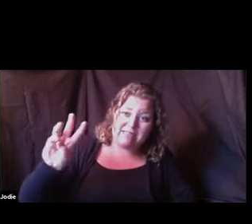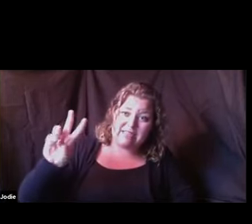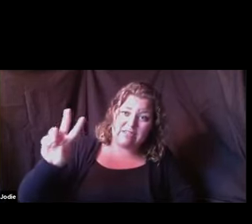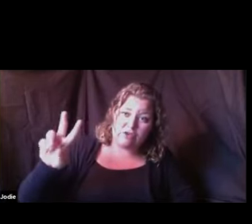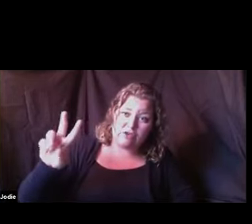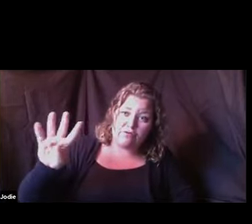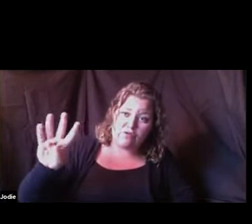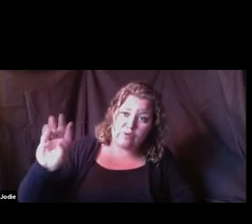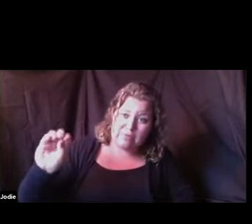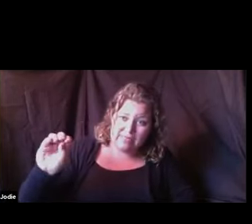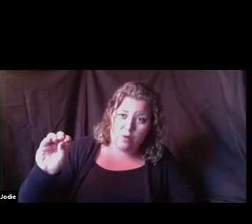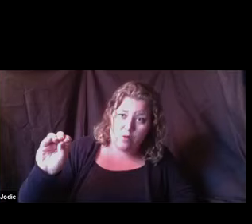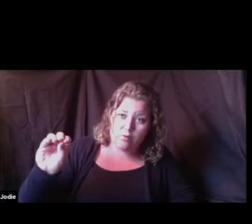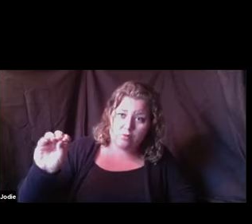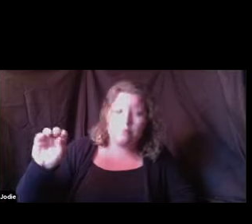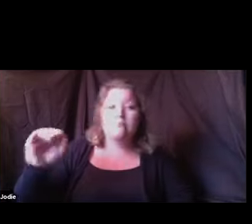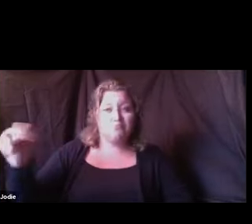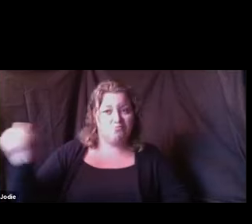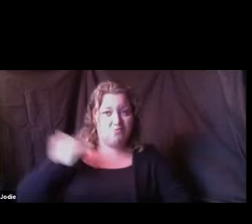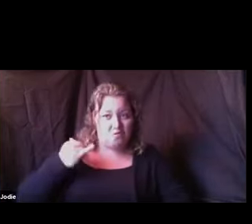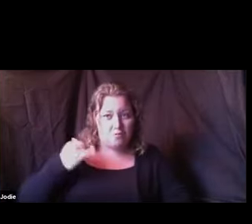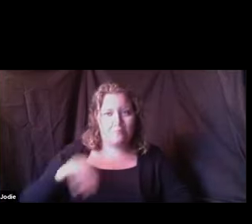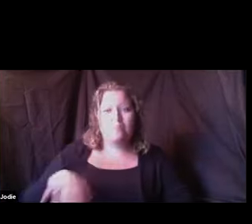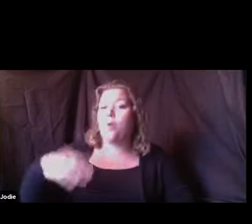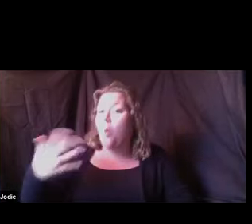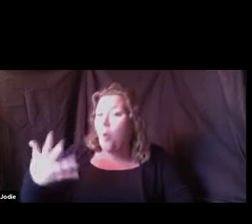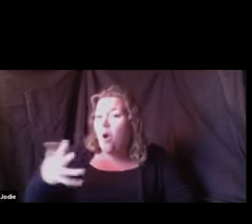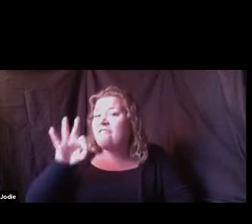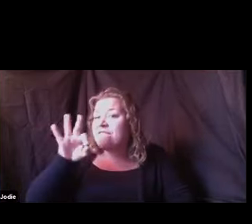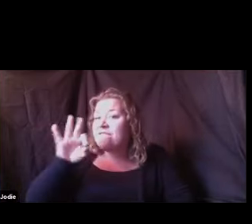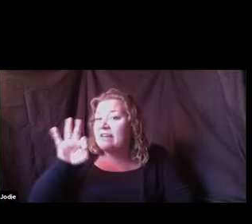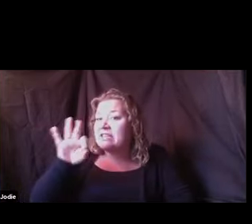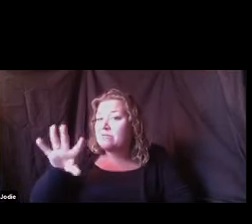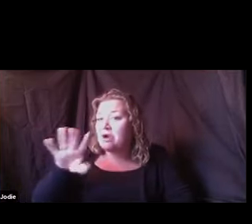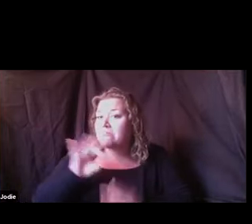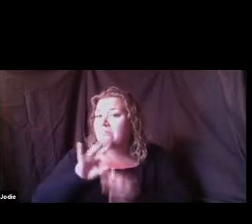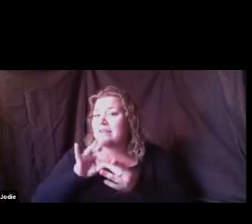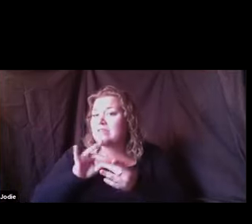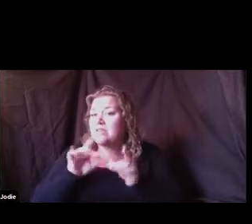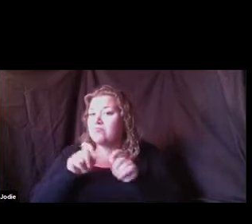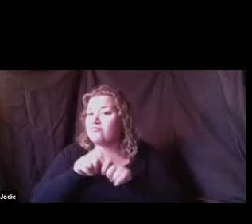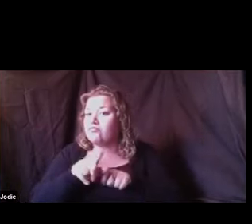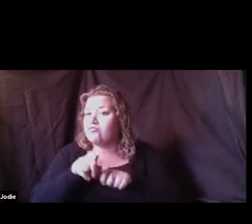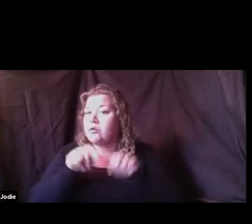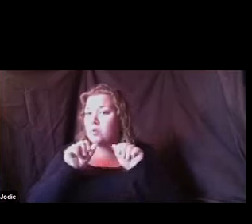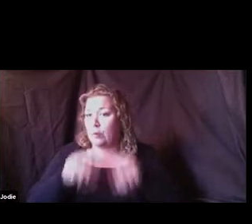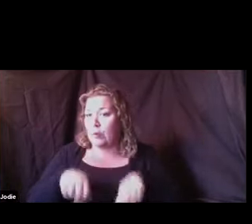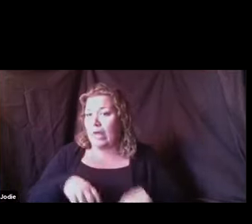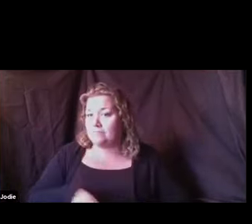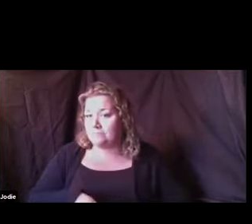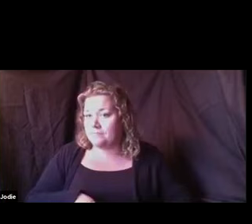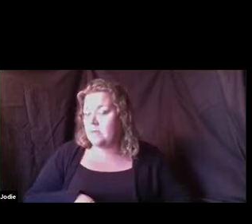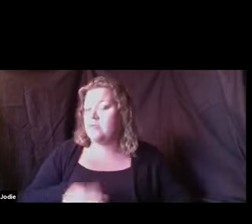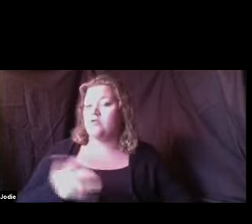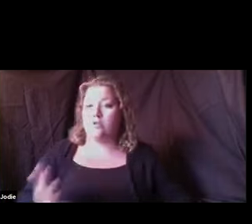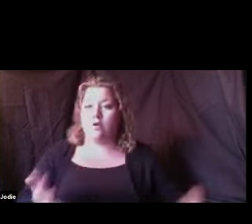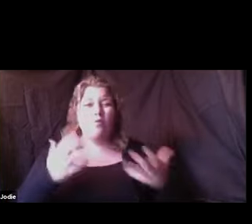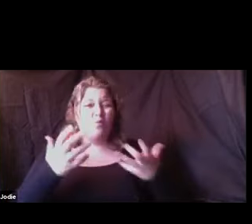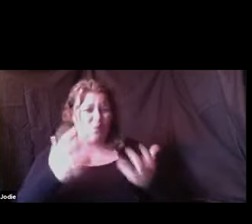785-6240. And you also can message us on Facebook. So we certainly want to be responsive to you.